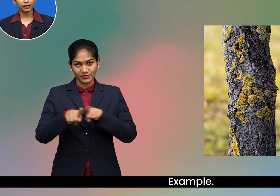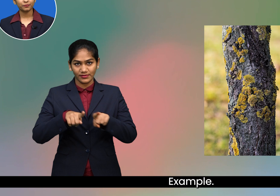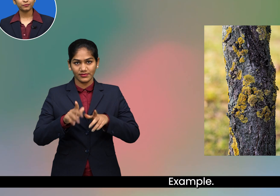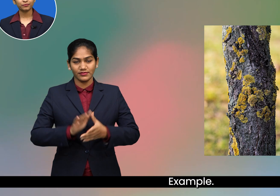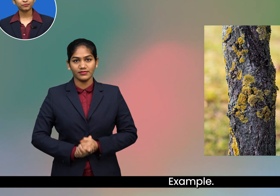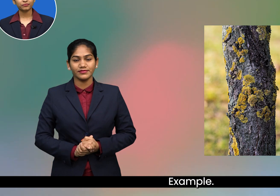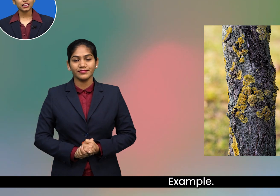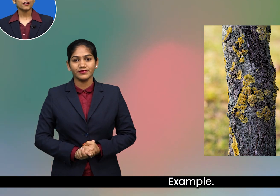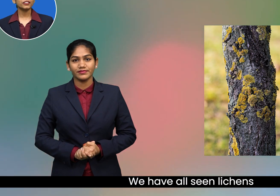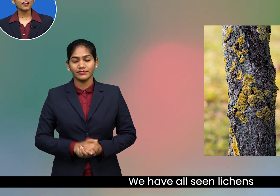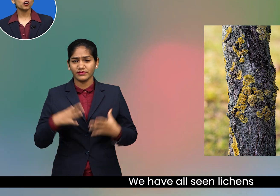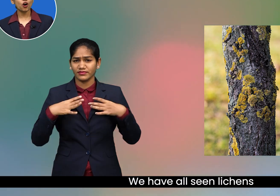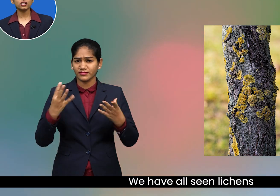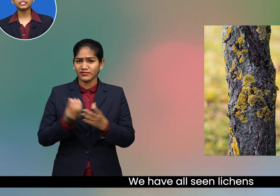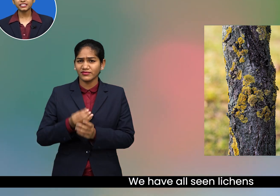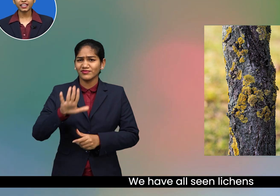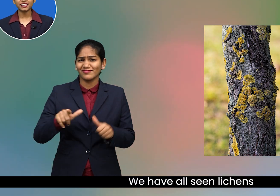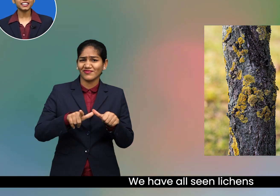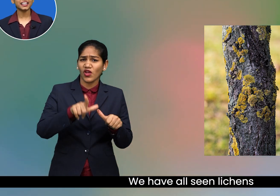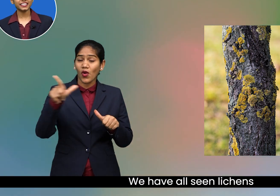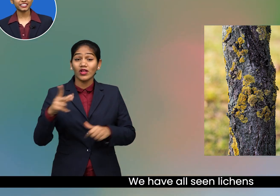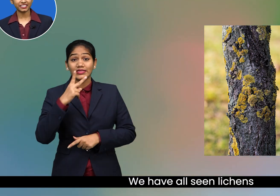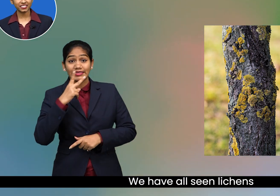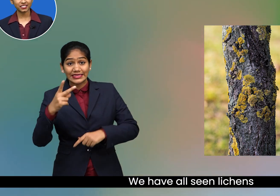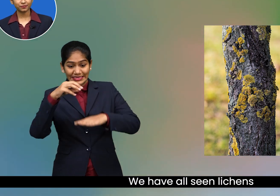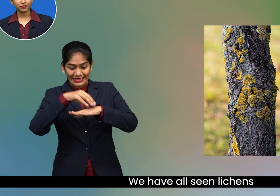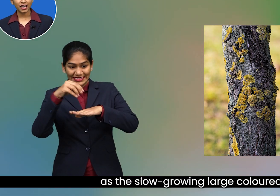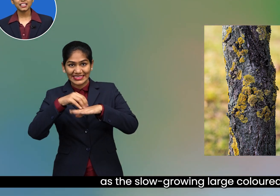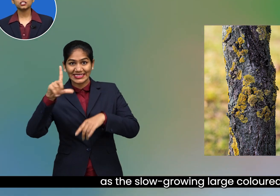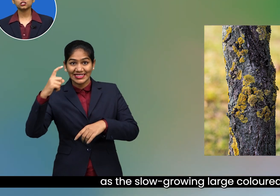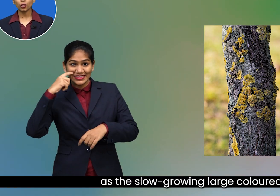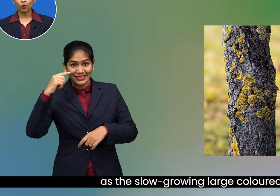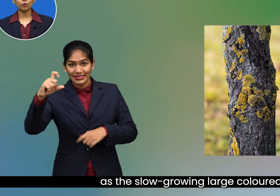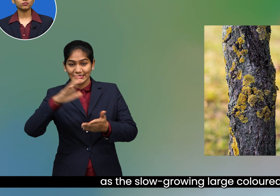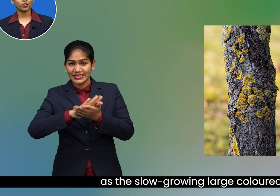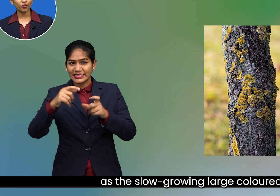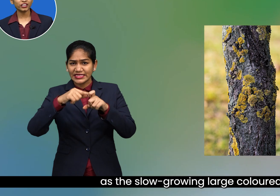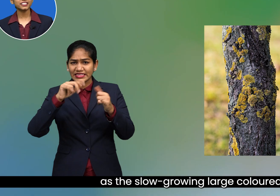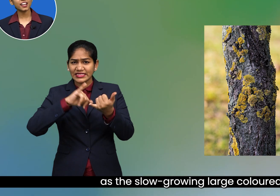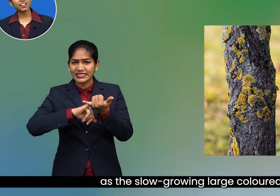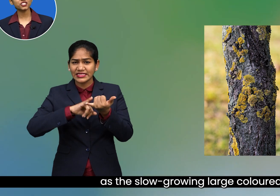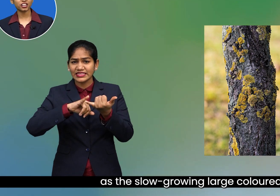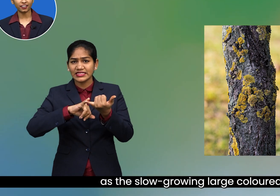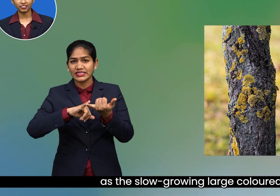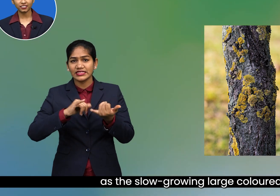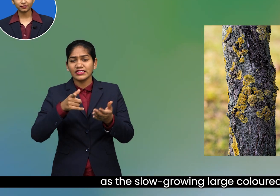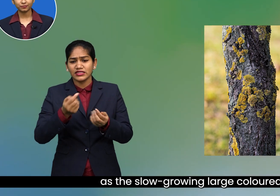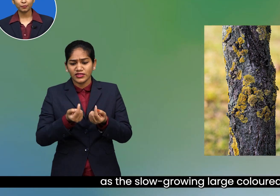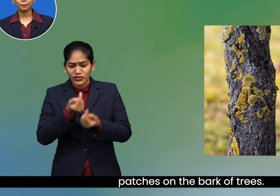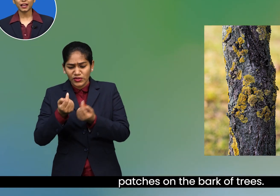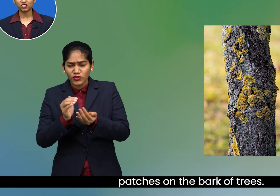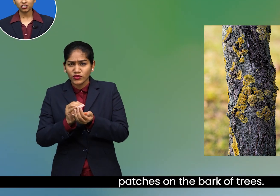Example, we have all seen lichens as the slow growing large